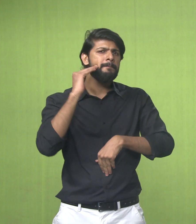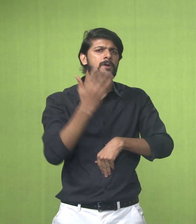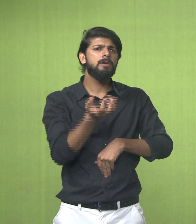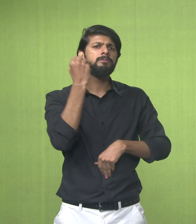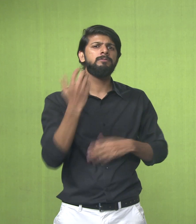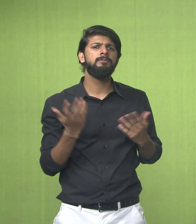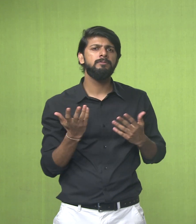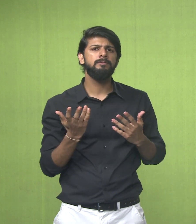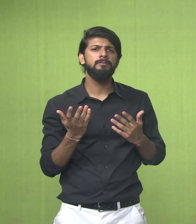patterns found?